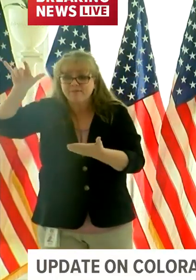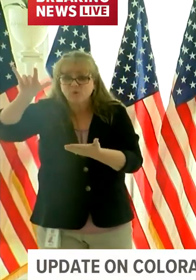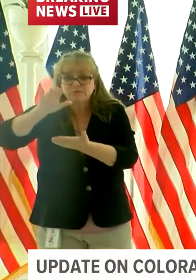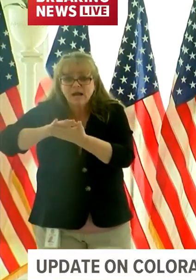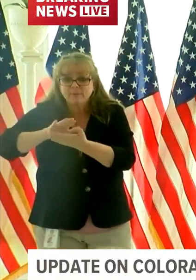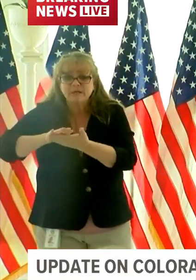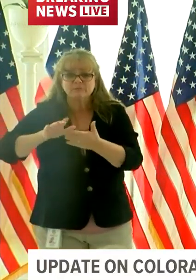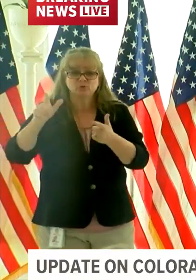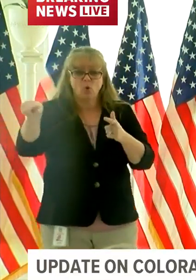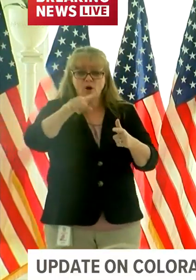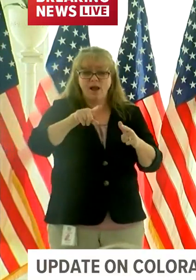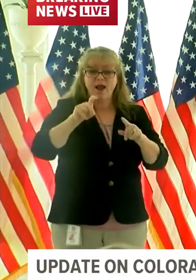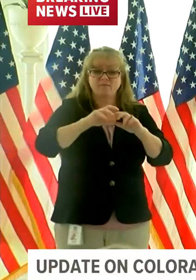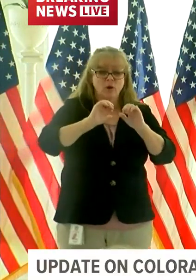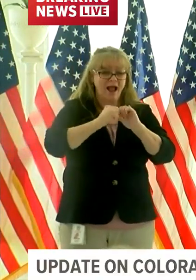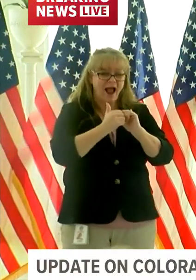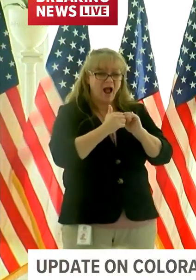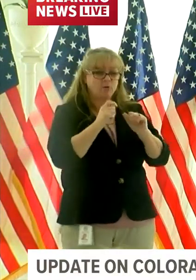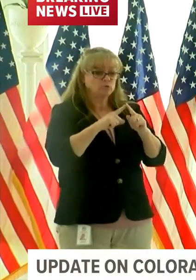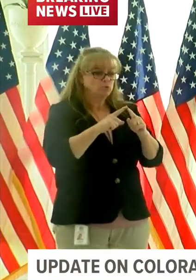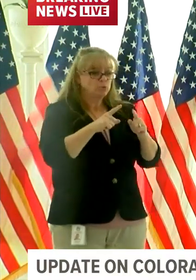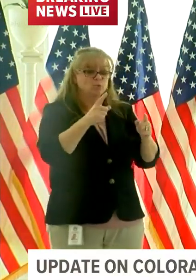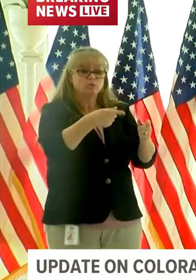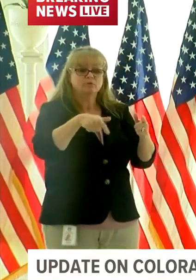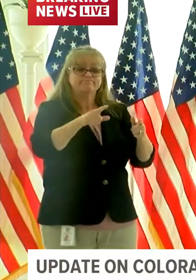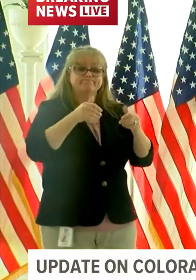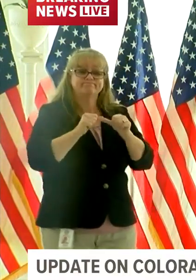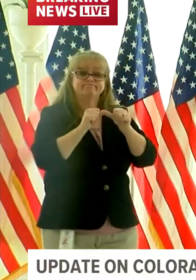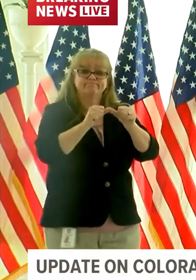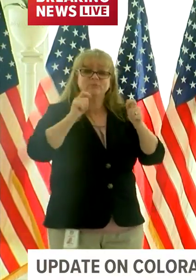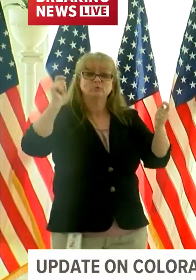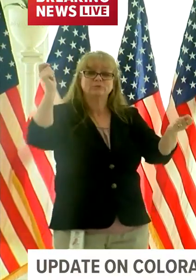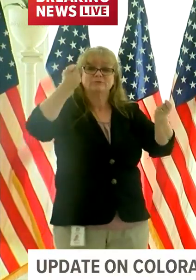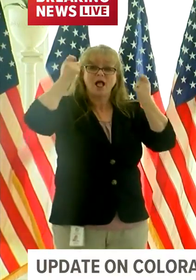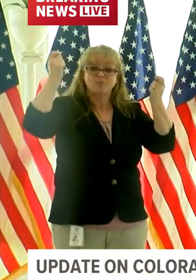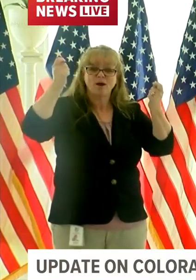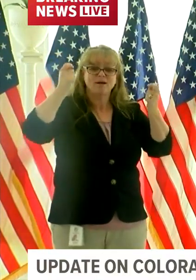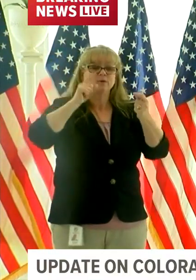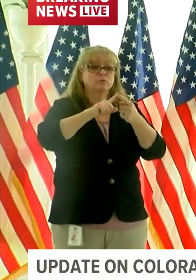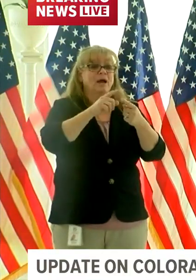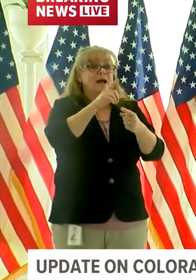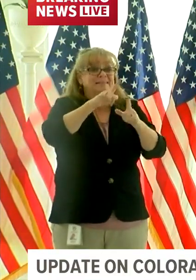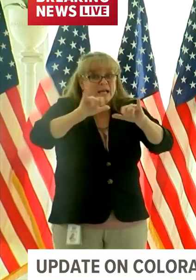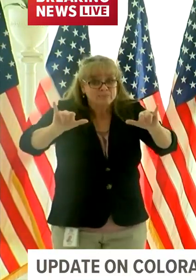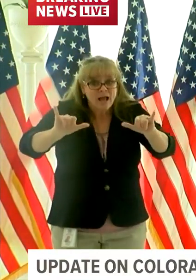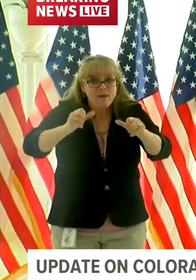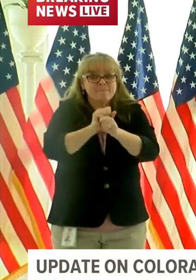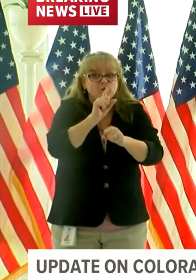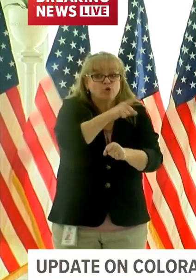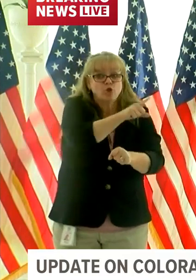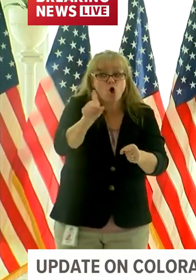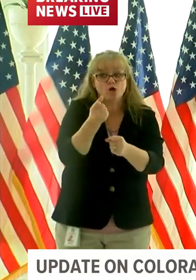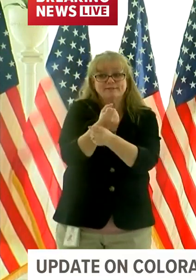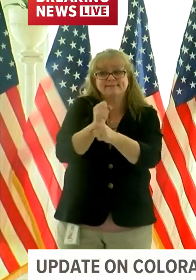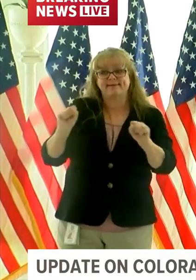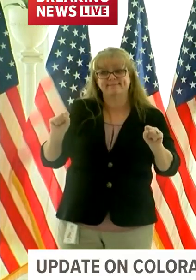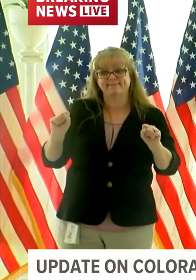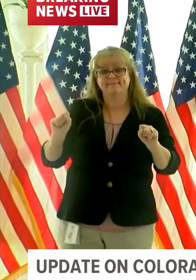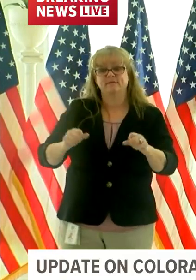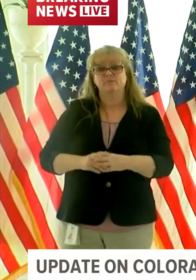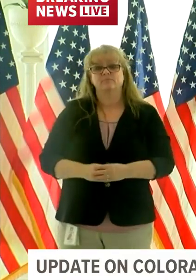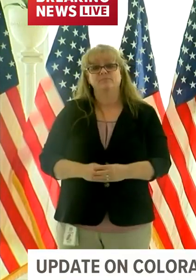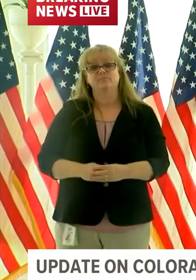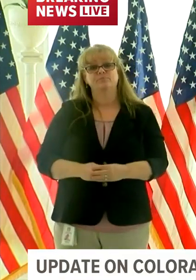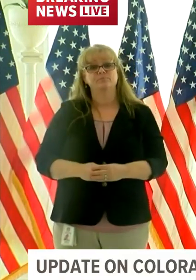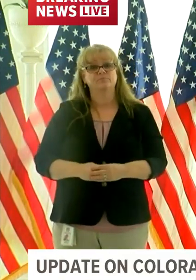graduates and their families at risk. Governor, can I ask you, there have been firefighters and lawmakers, and this may seem like an out of the blue question, but has there